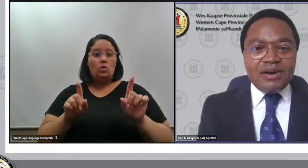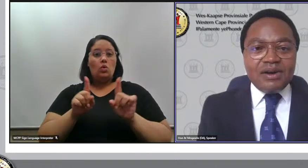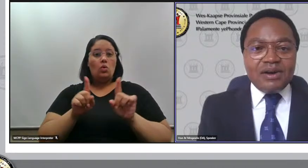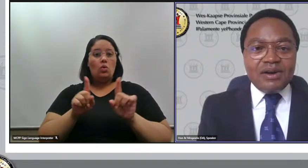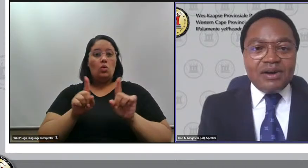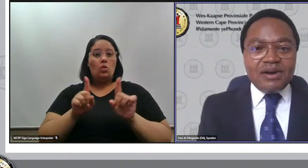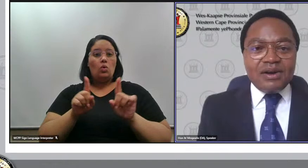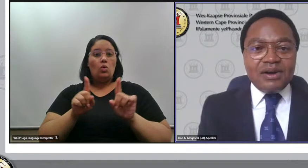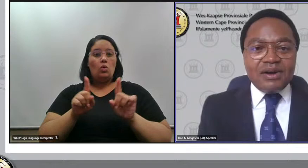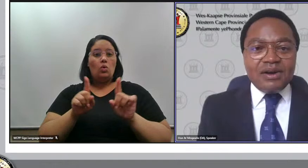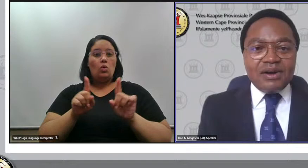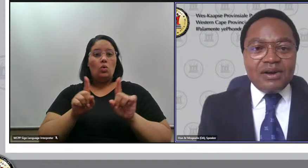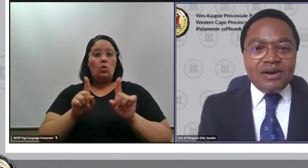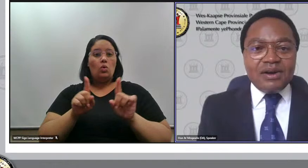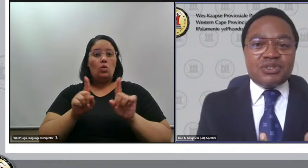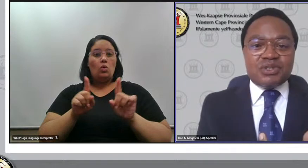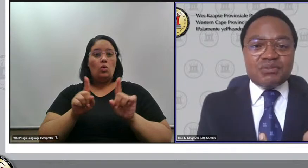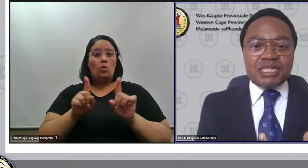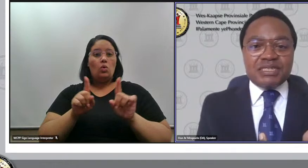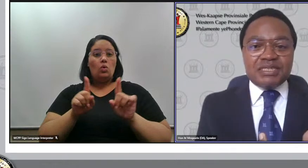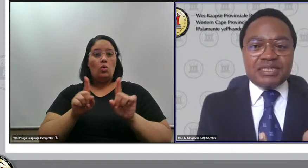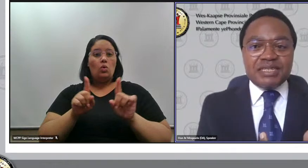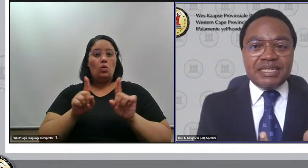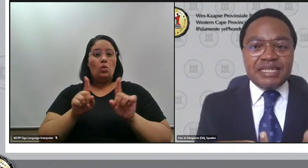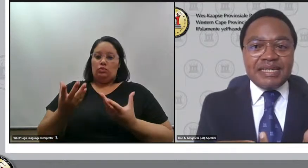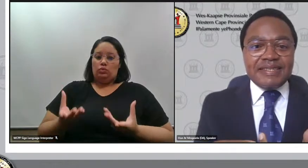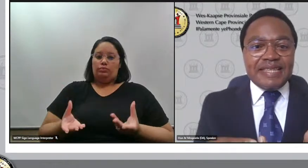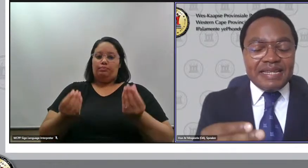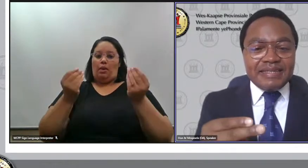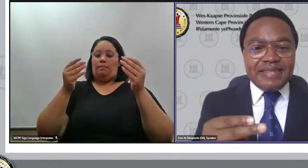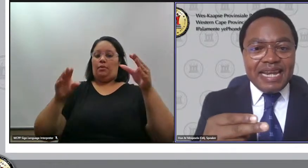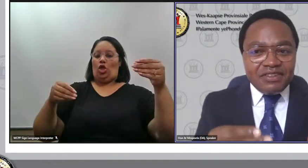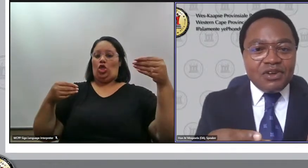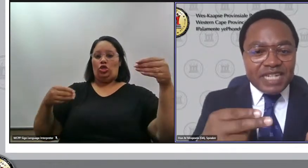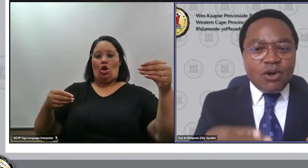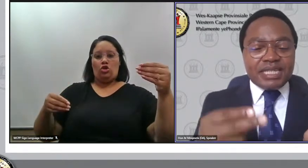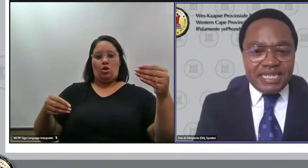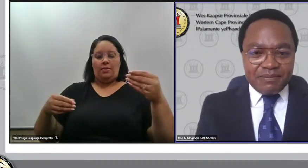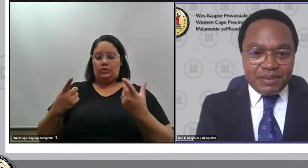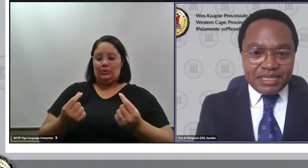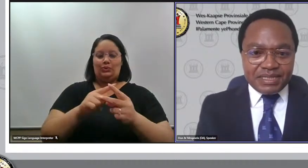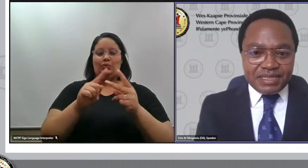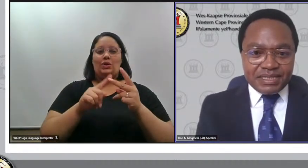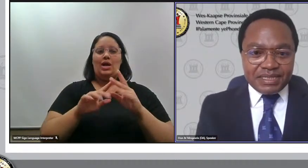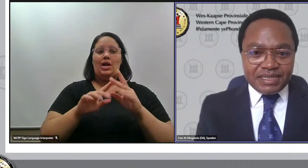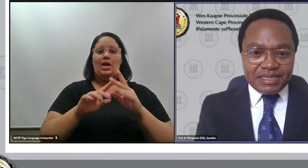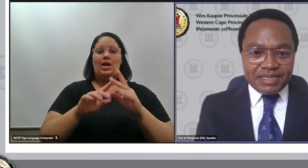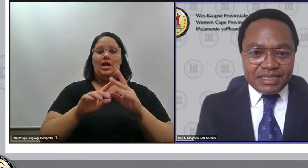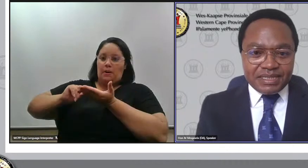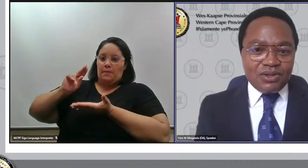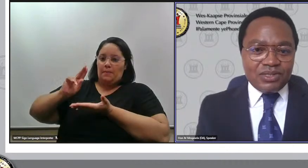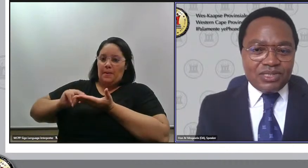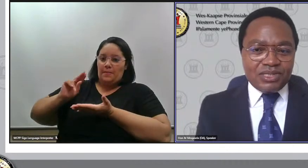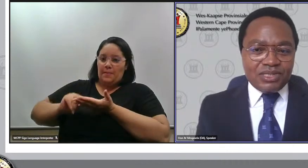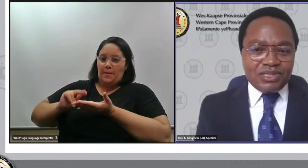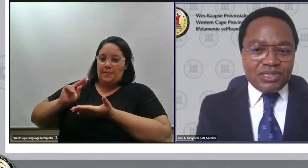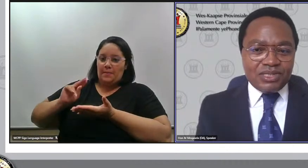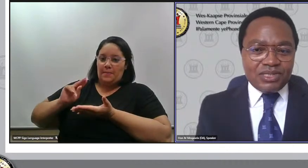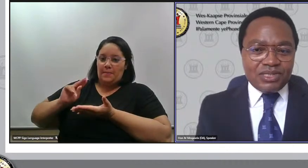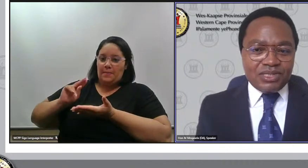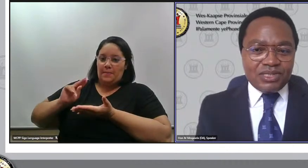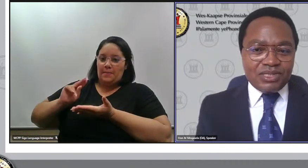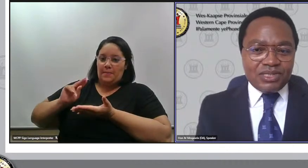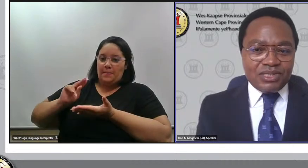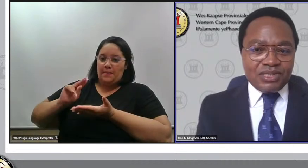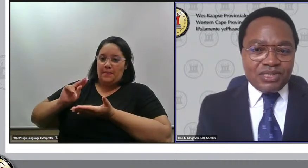things, the time it takes to process documents, the level of record keeping, nothing gets lost.